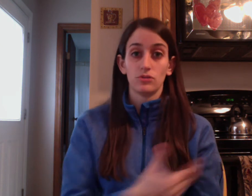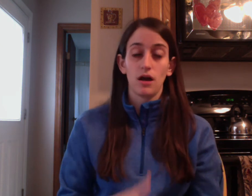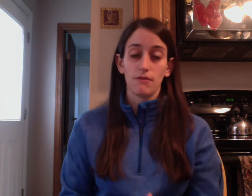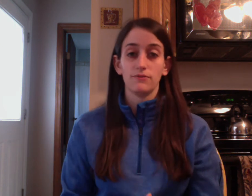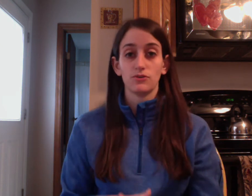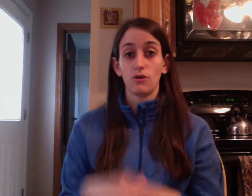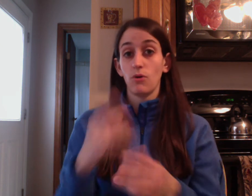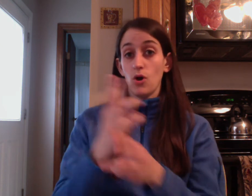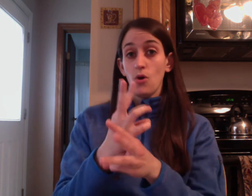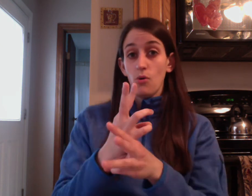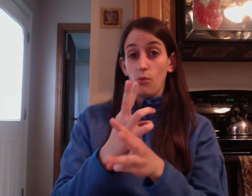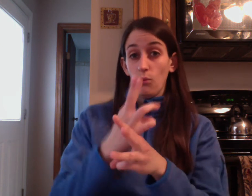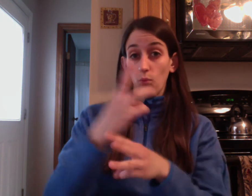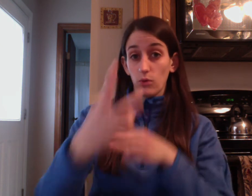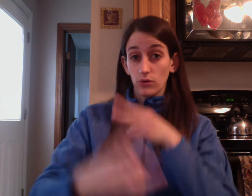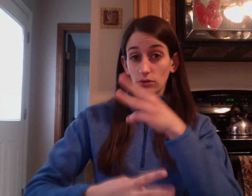solve. So world,